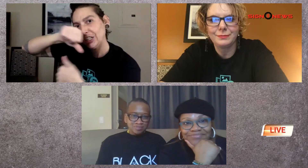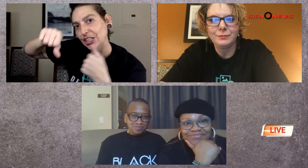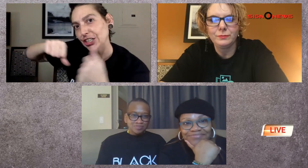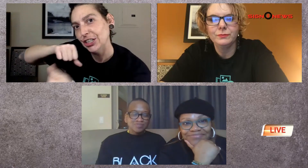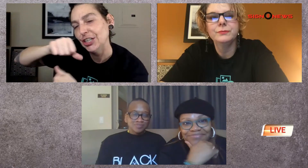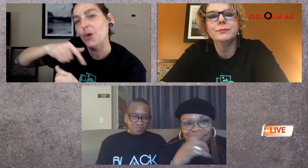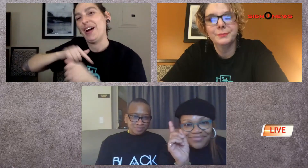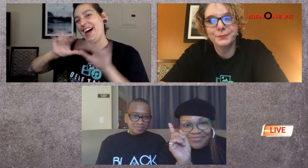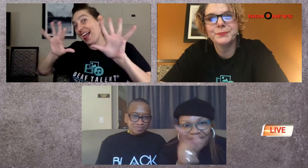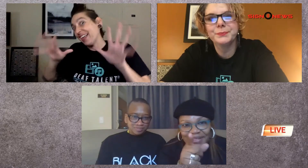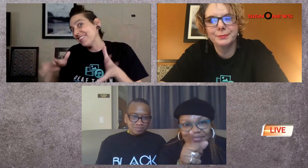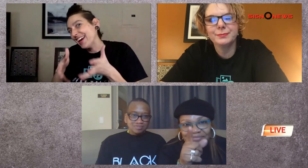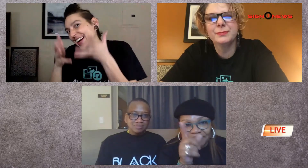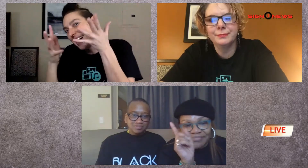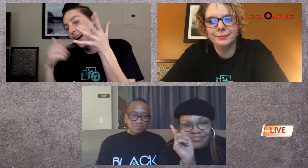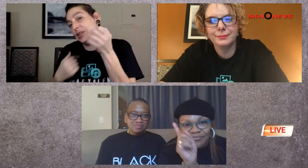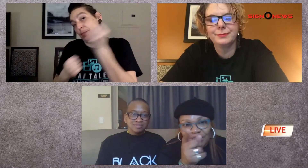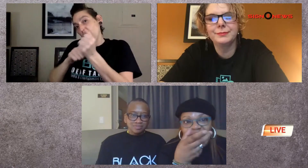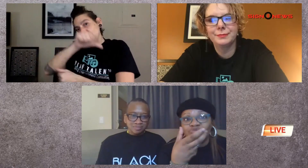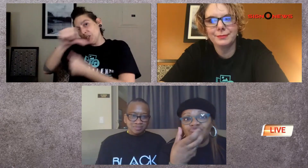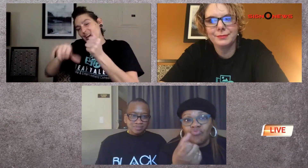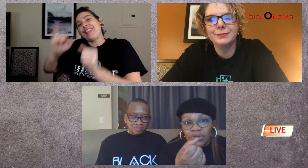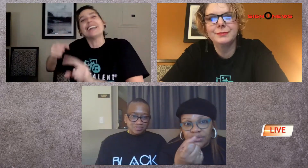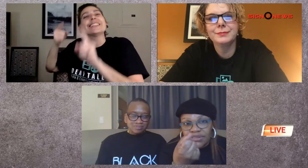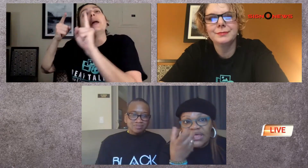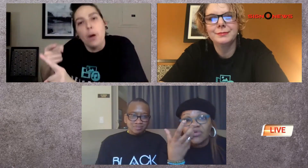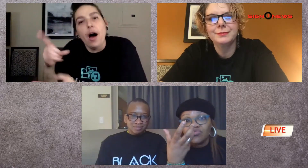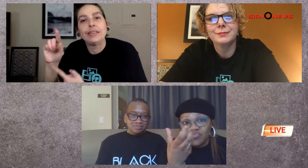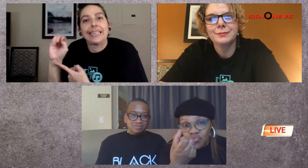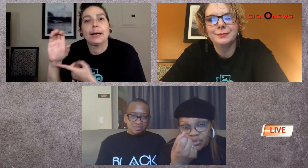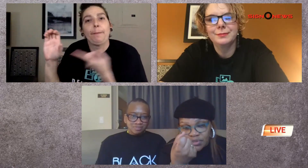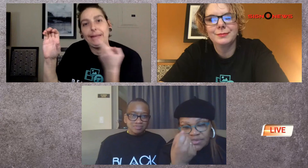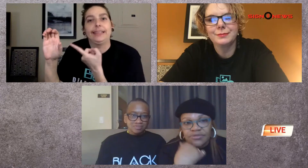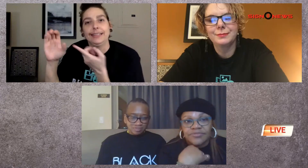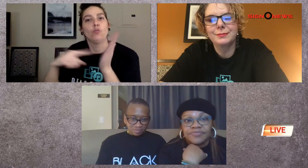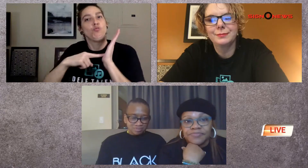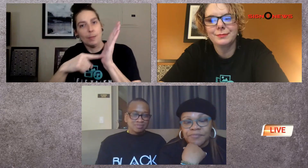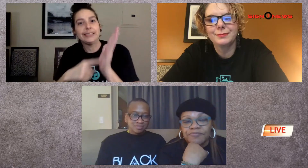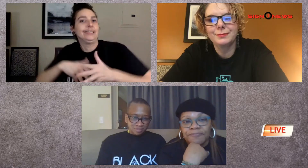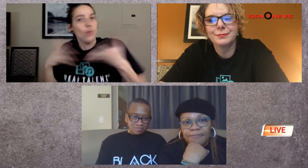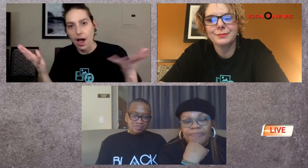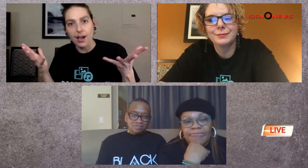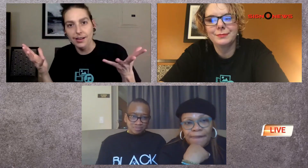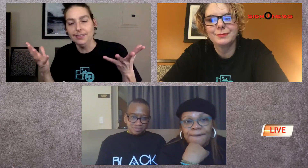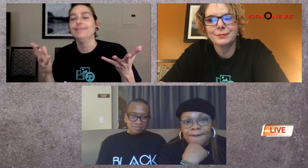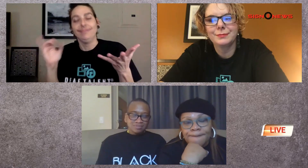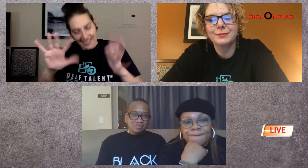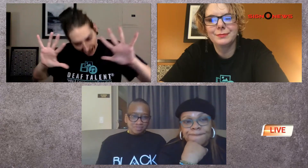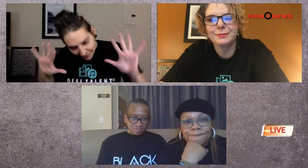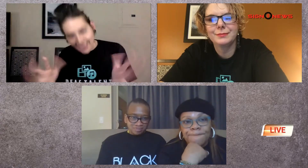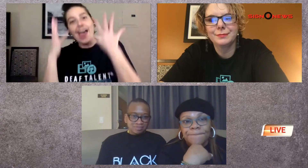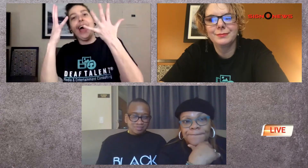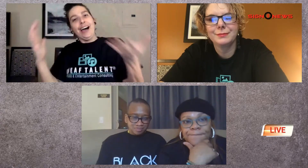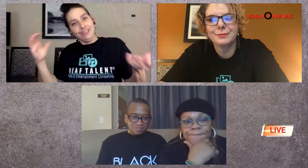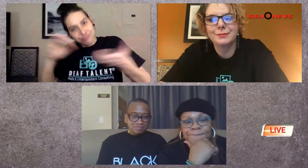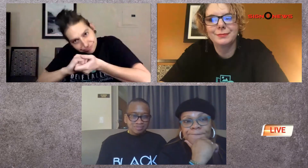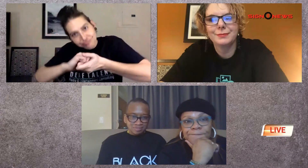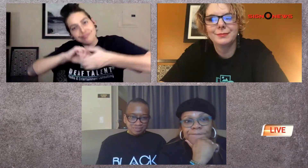key because we believe in each other. We lift each other up, we support each other, and that's the point of